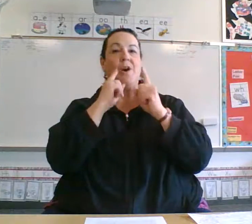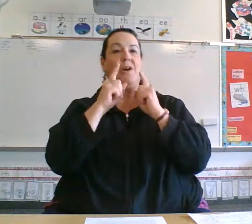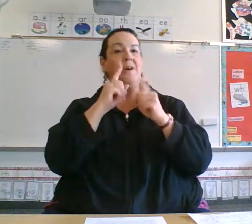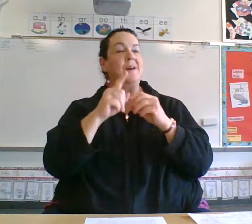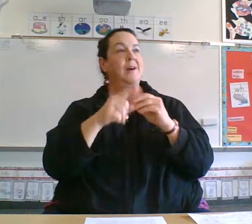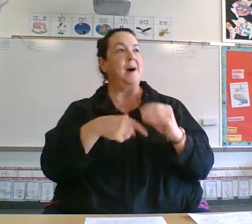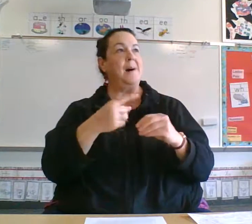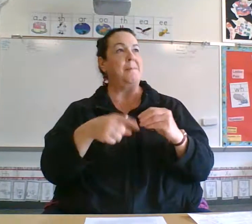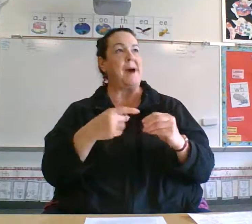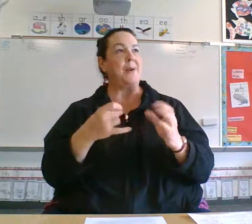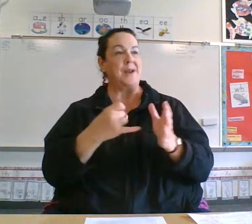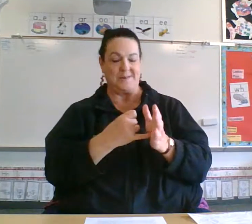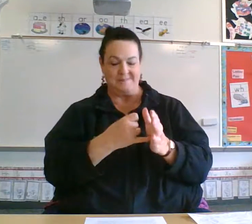talk about it.